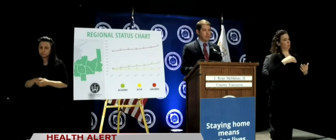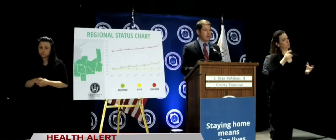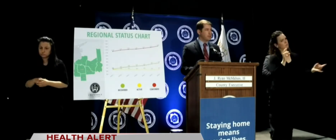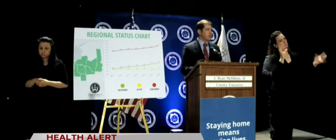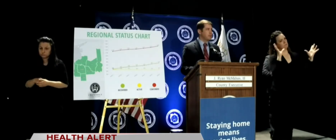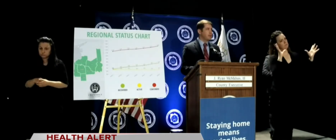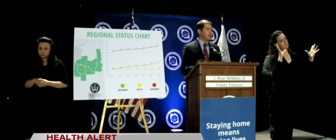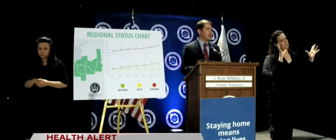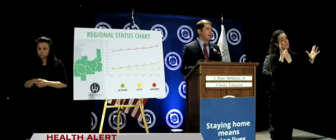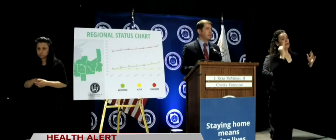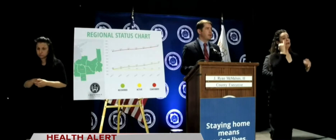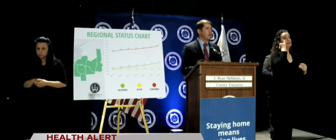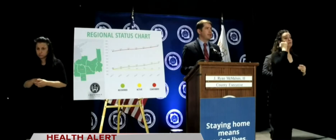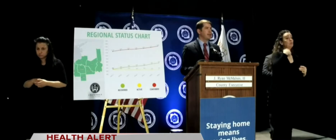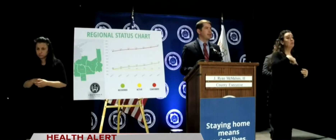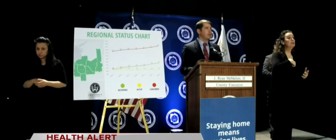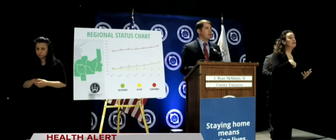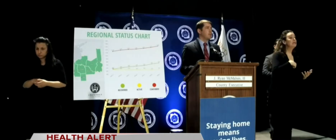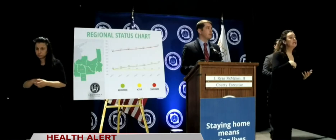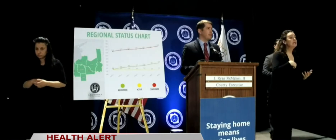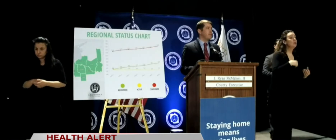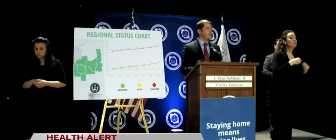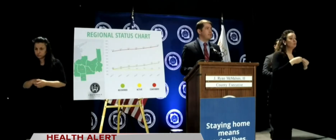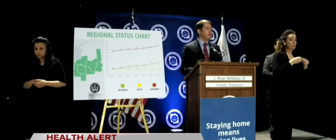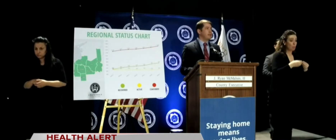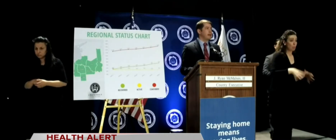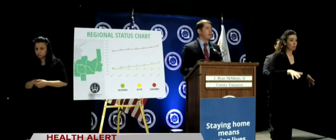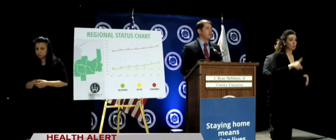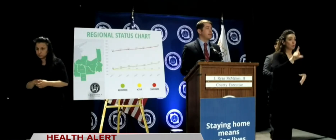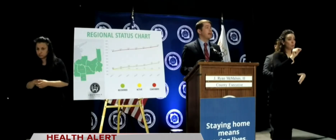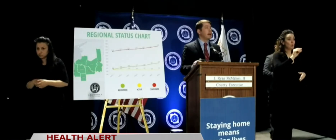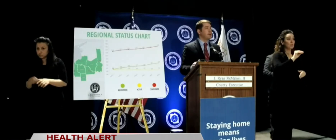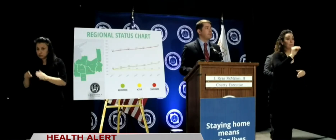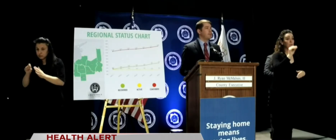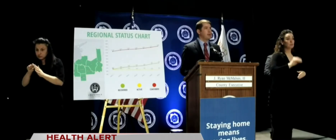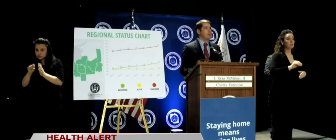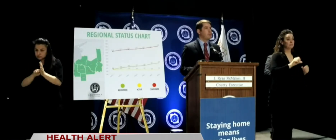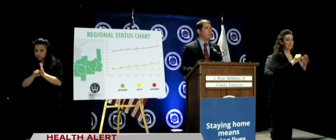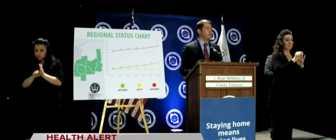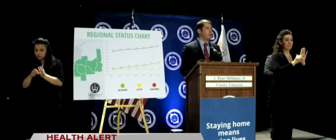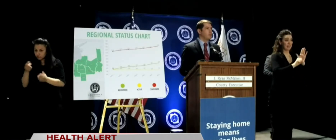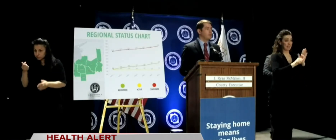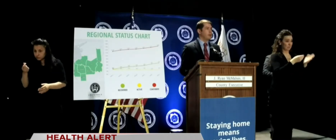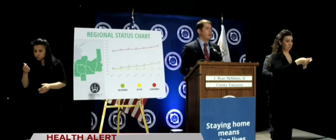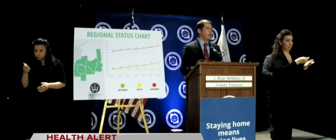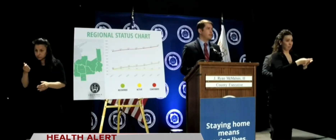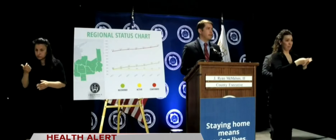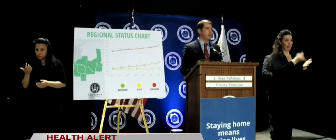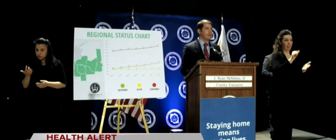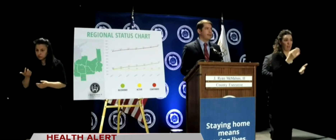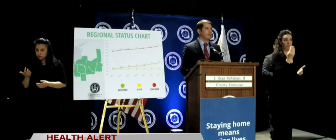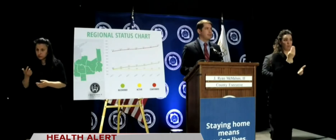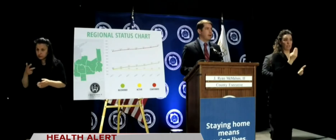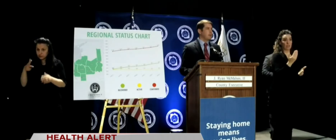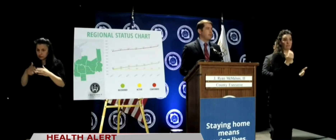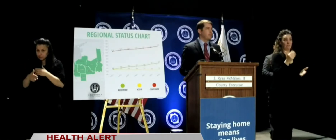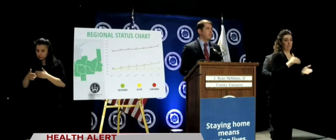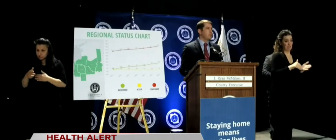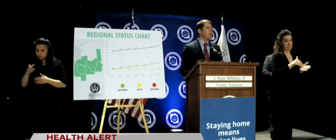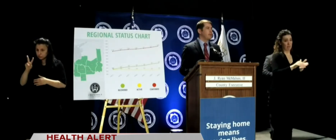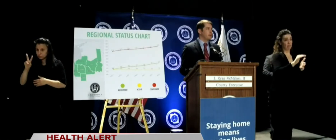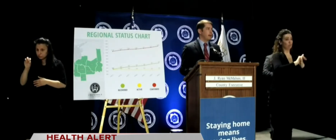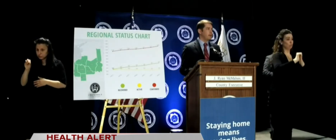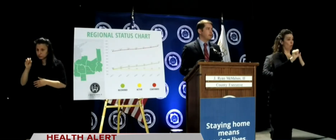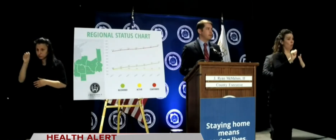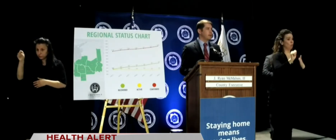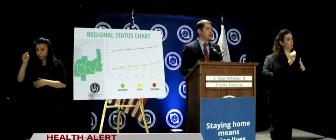lose 20% of state aid, that's another $14 to $15 million on top of at last count was probably